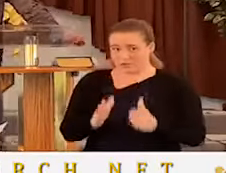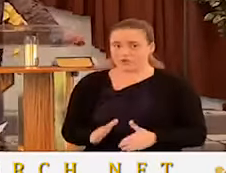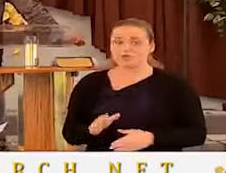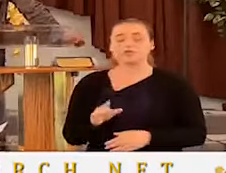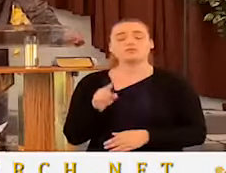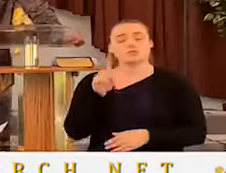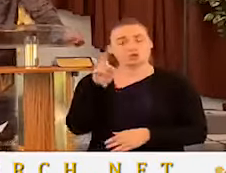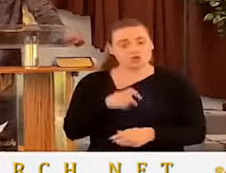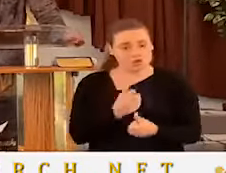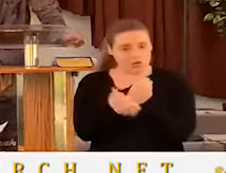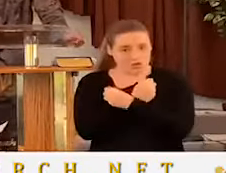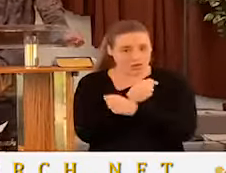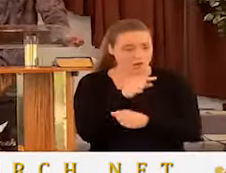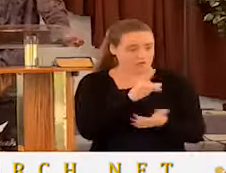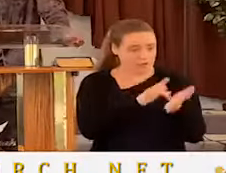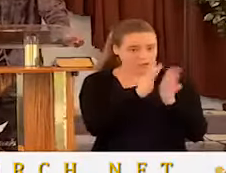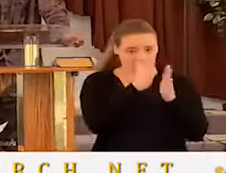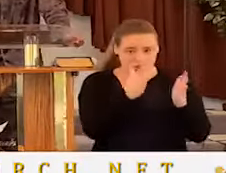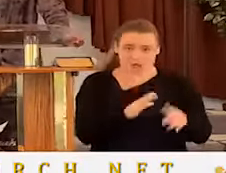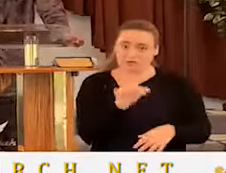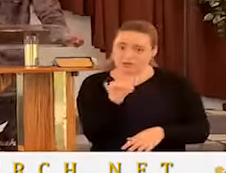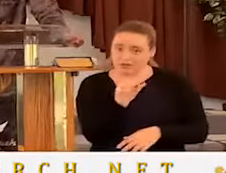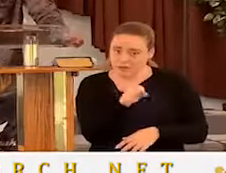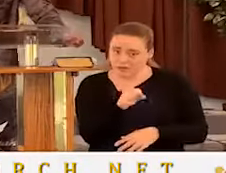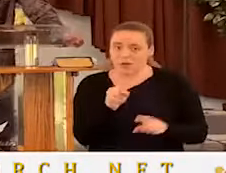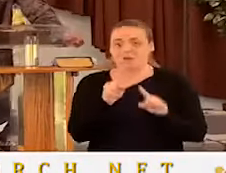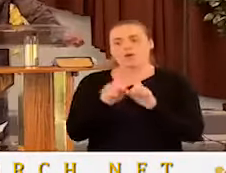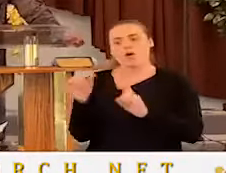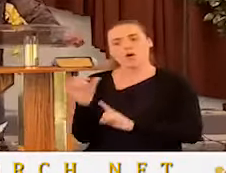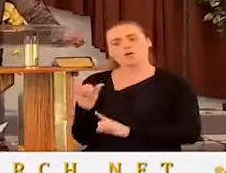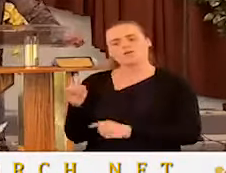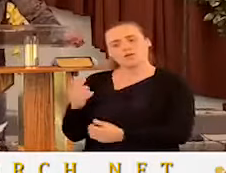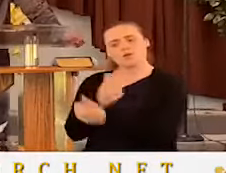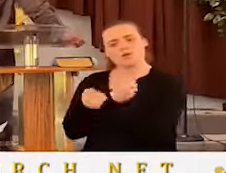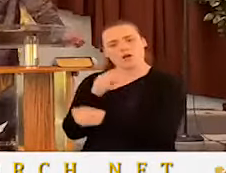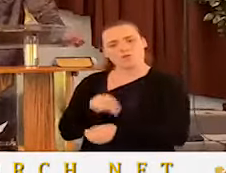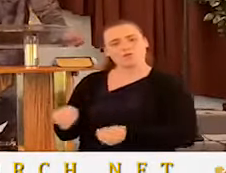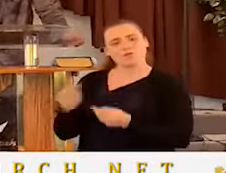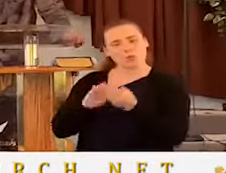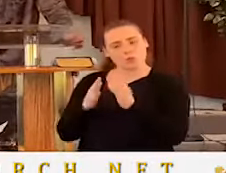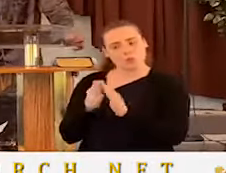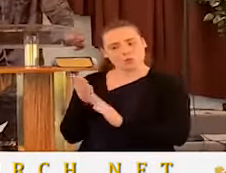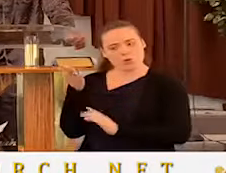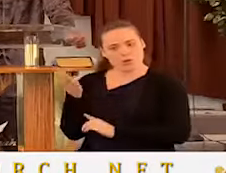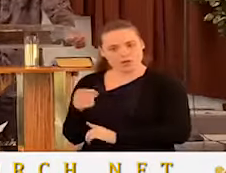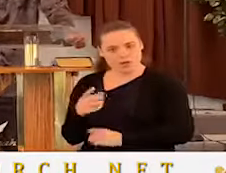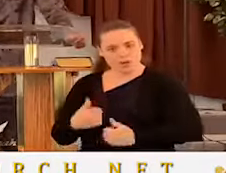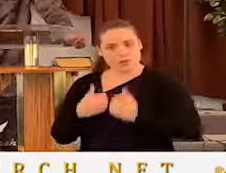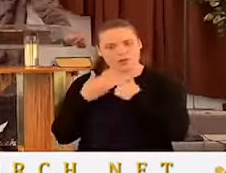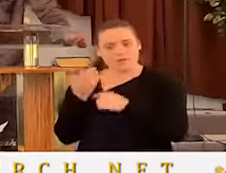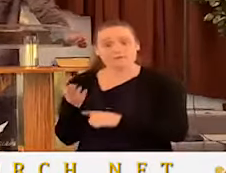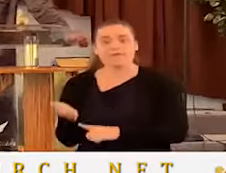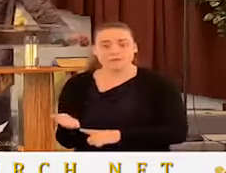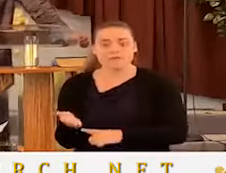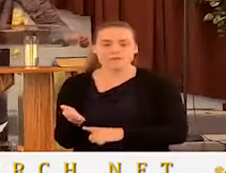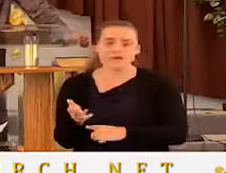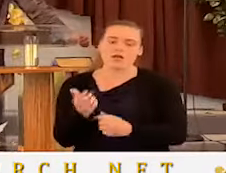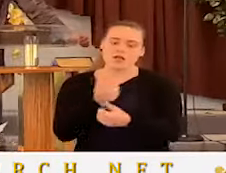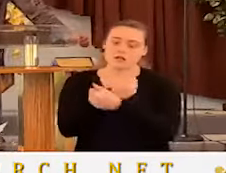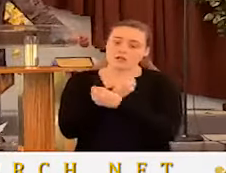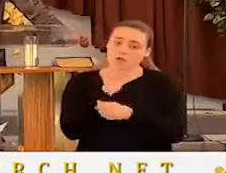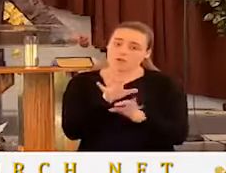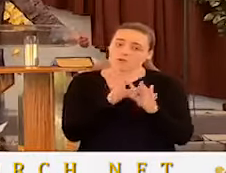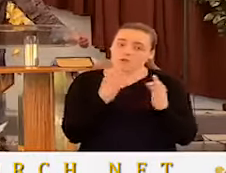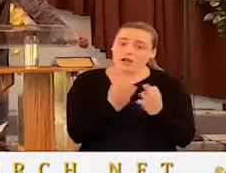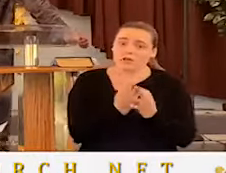the Christians, but to love the community that you live in. Not just love your families, but love everybody